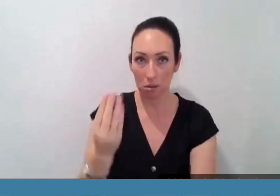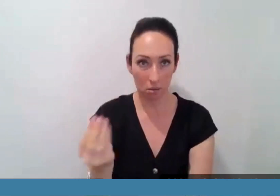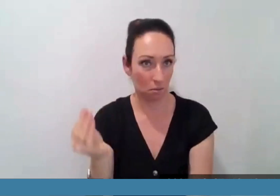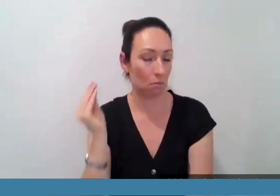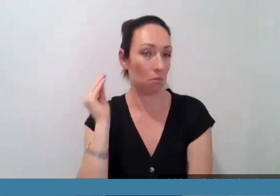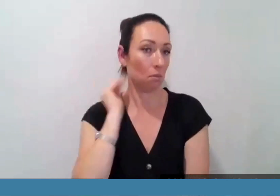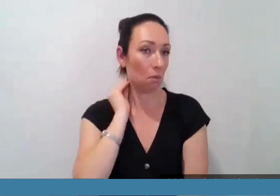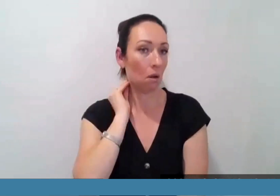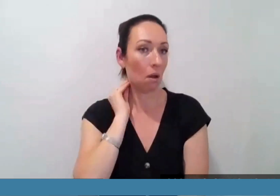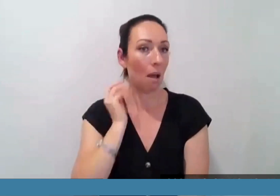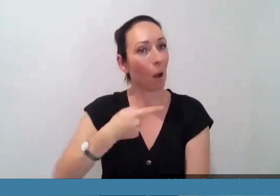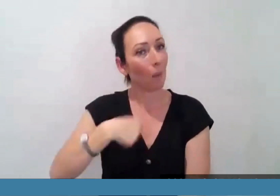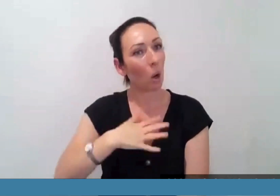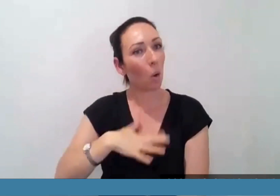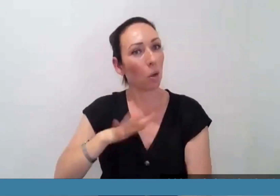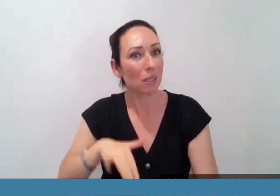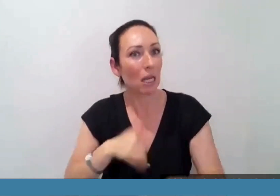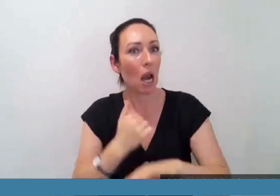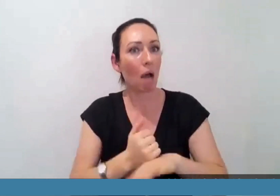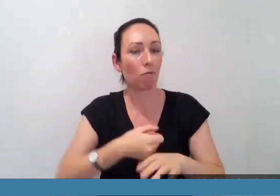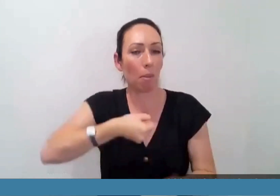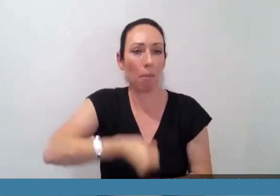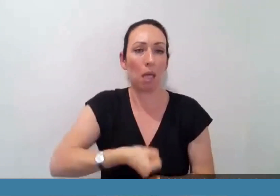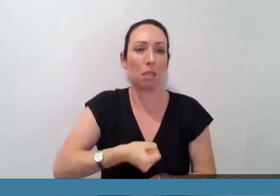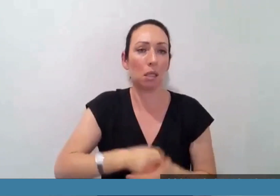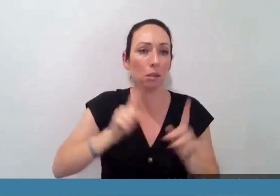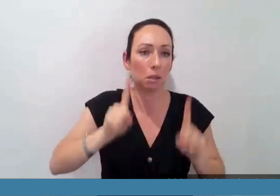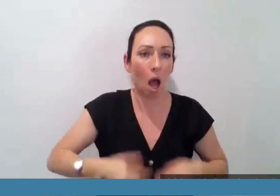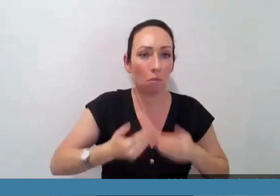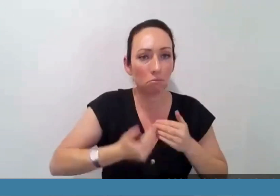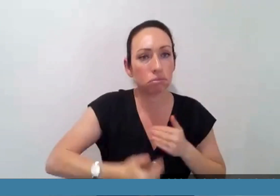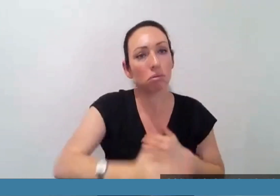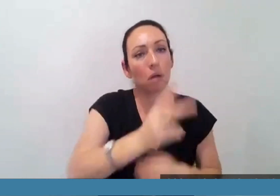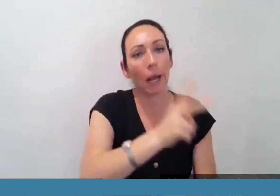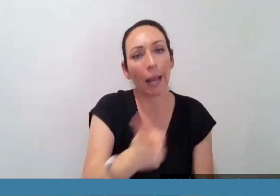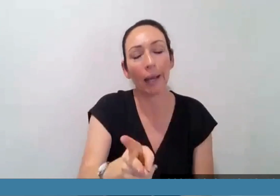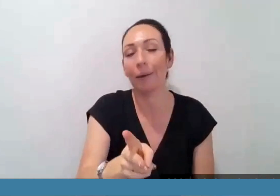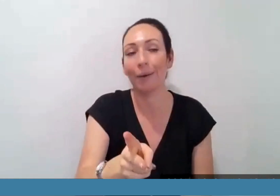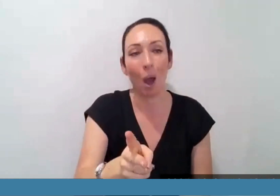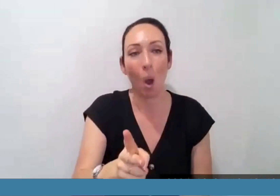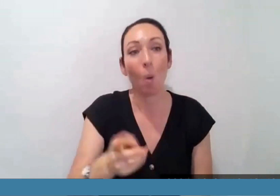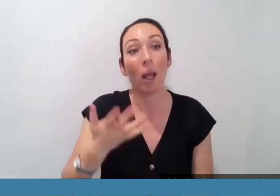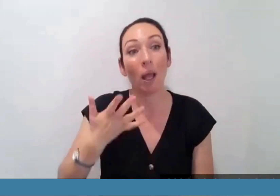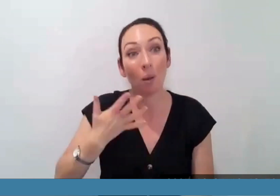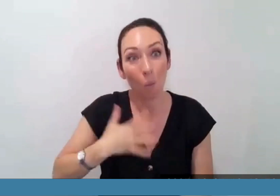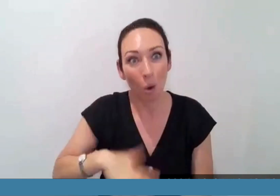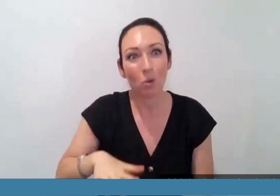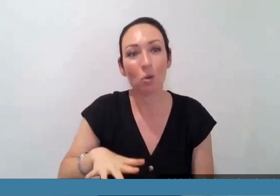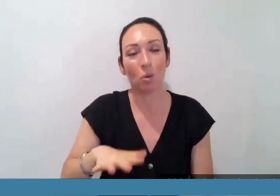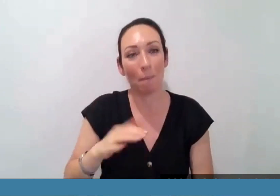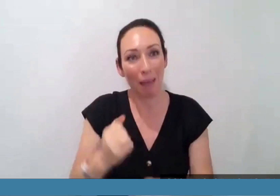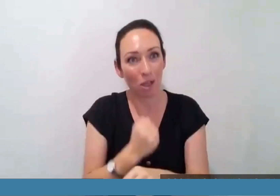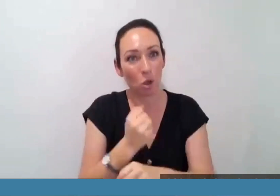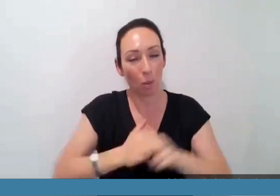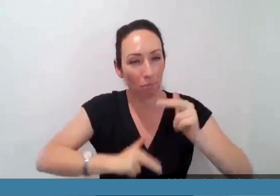to reinvent the wheel. We wanted to build on the knowledge, experiences, and insights that people